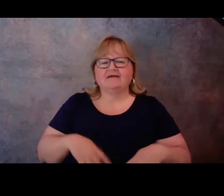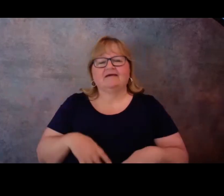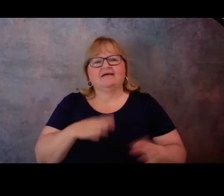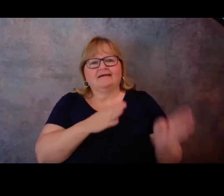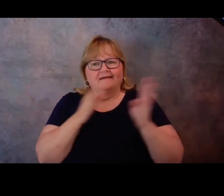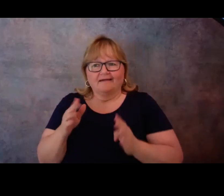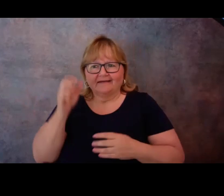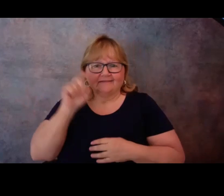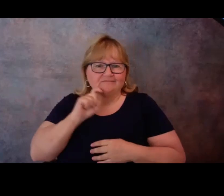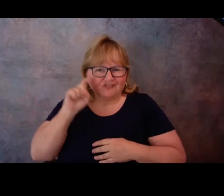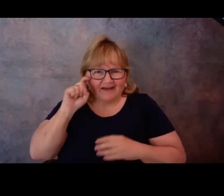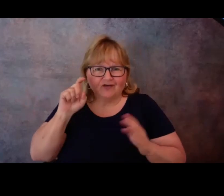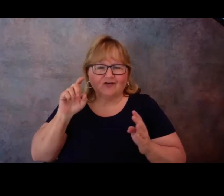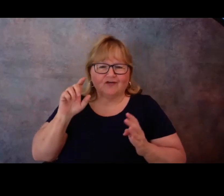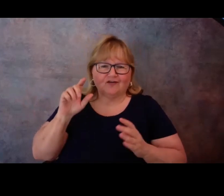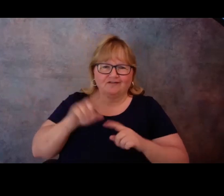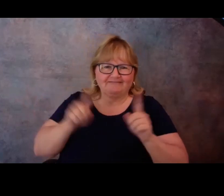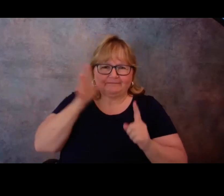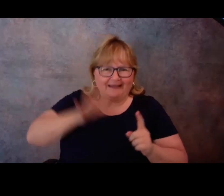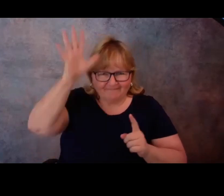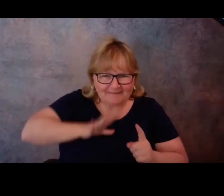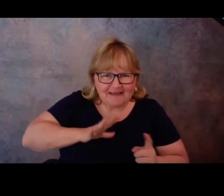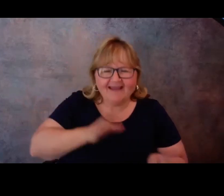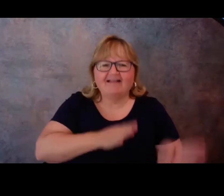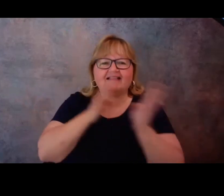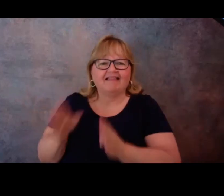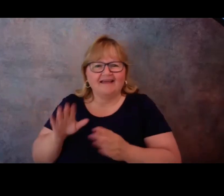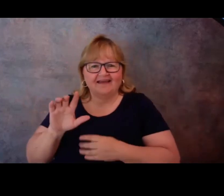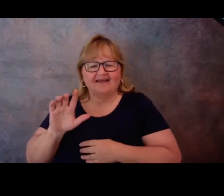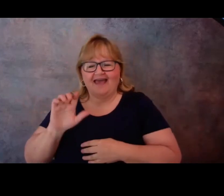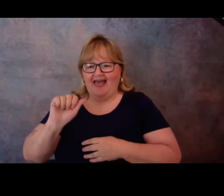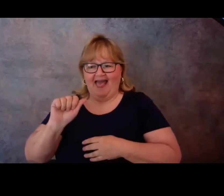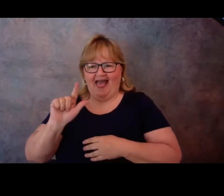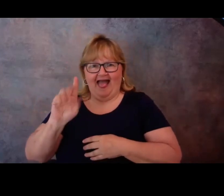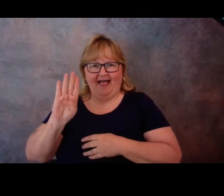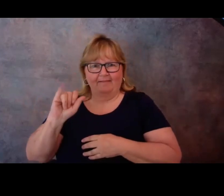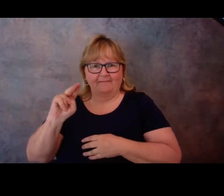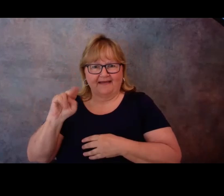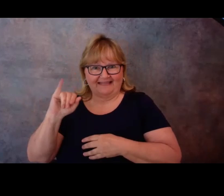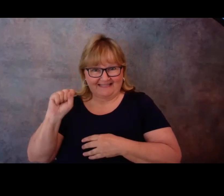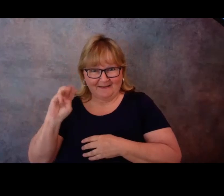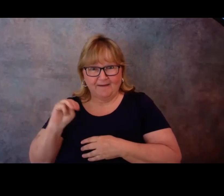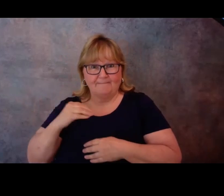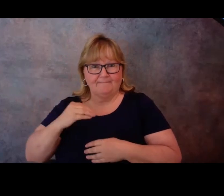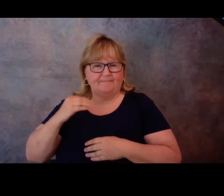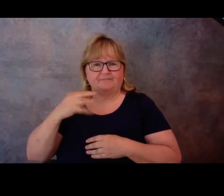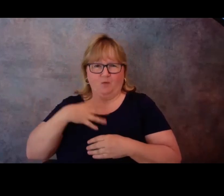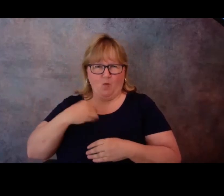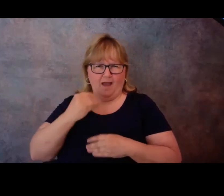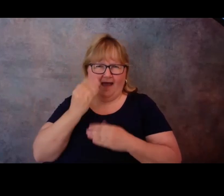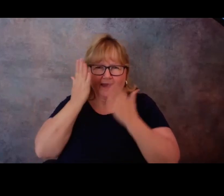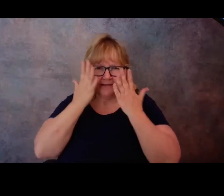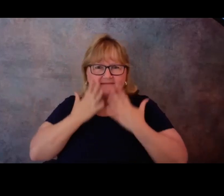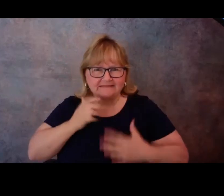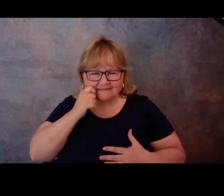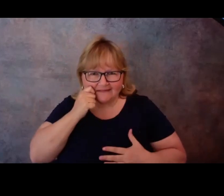and leprosy. And we all collaborate very, very closely. And there are also